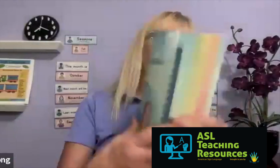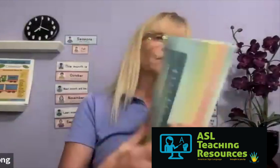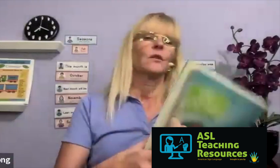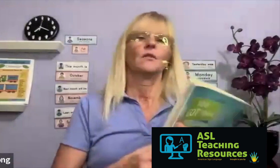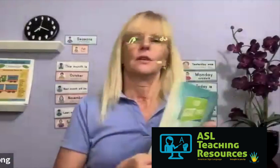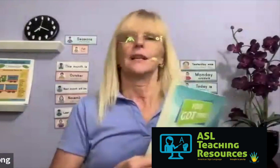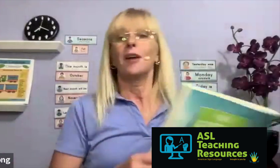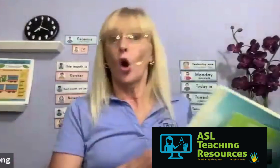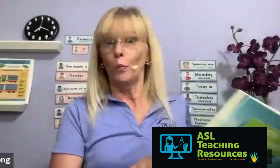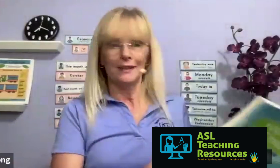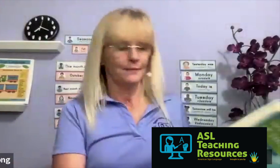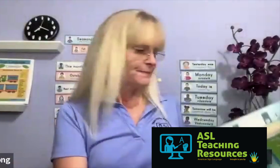So hold on, let me open.